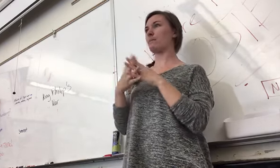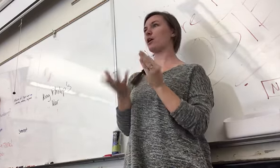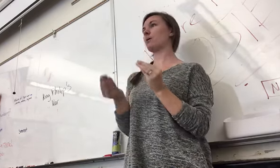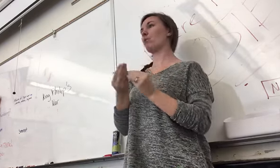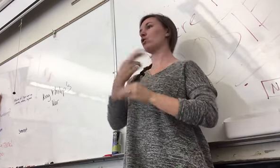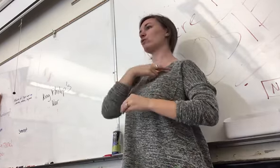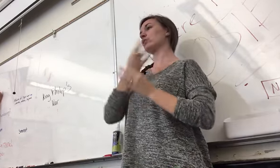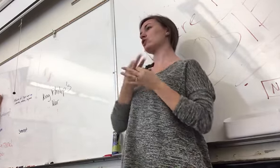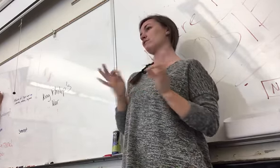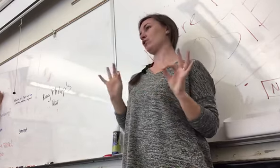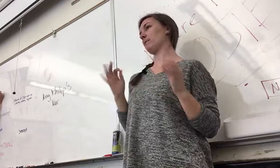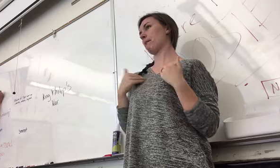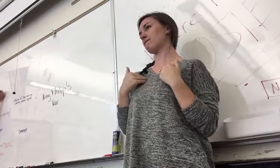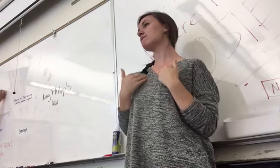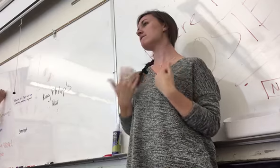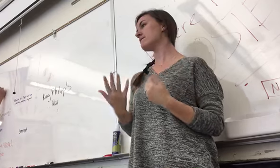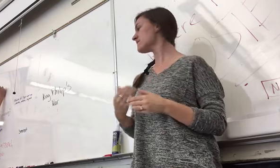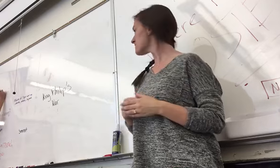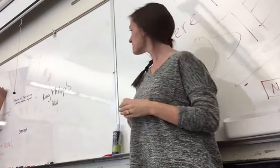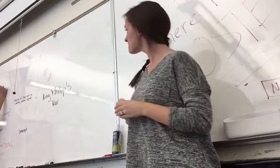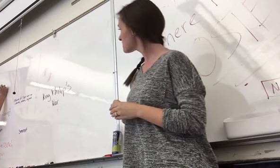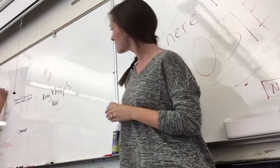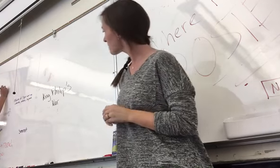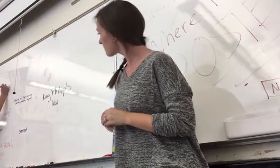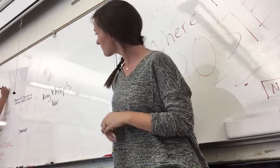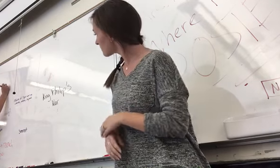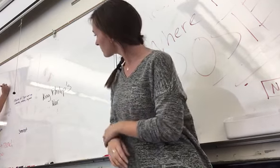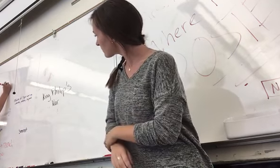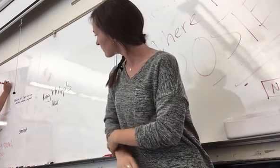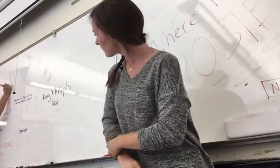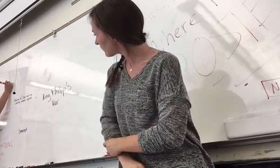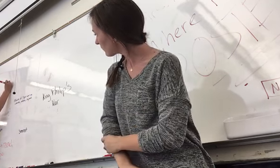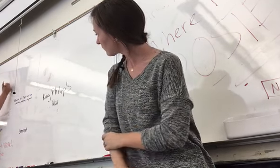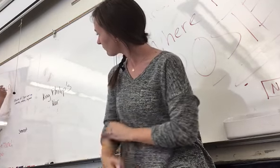1500 to 1700.